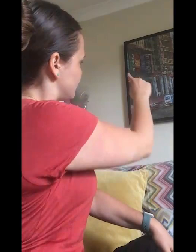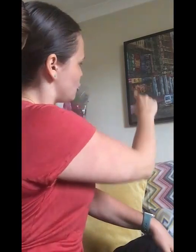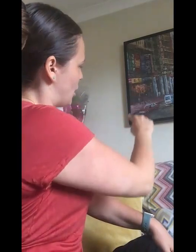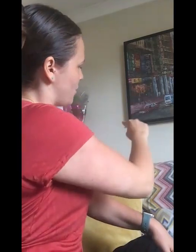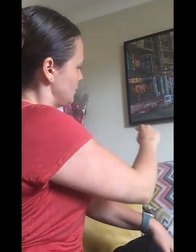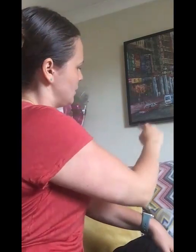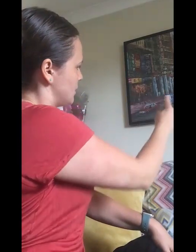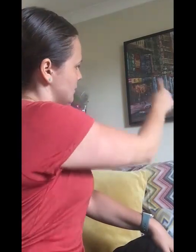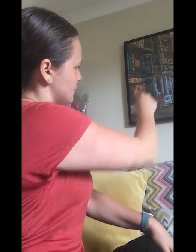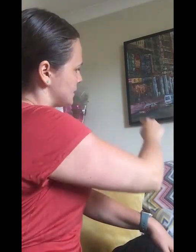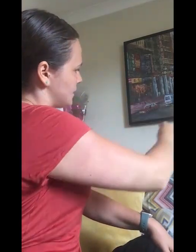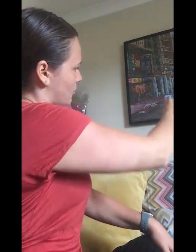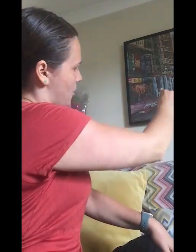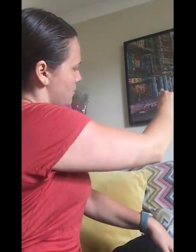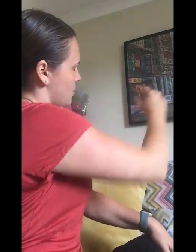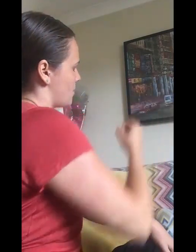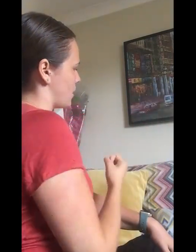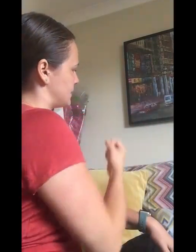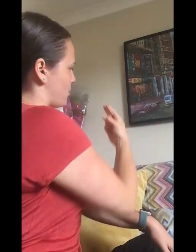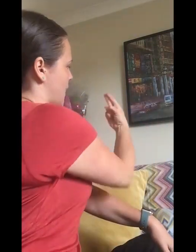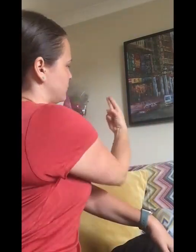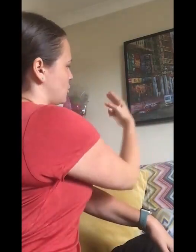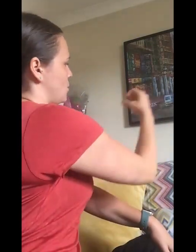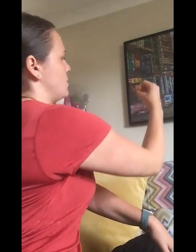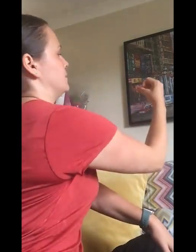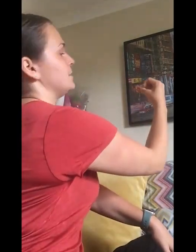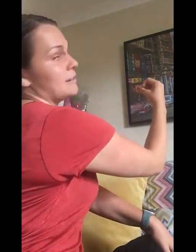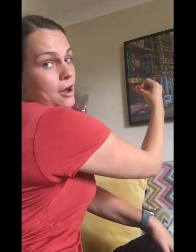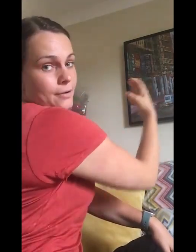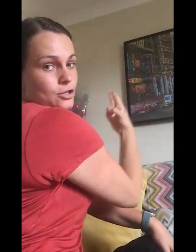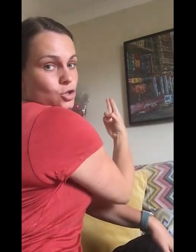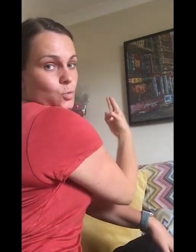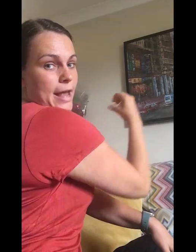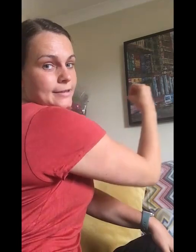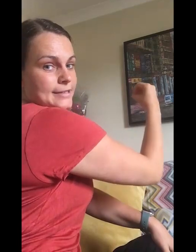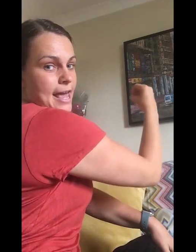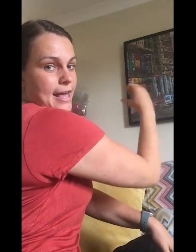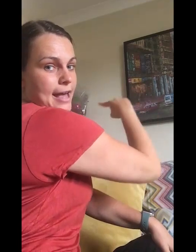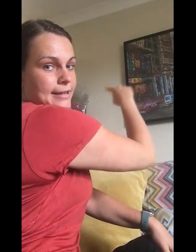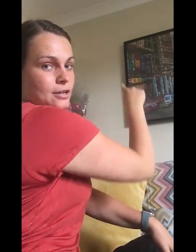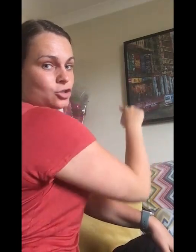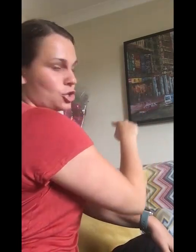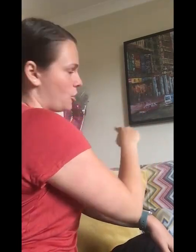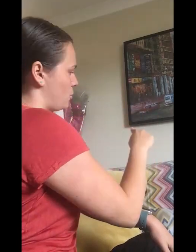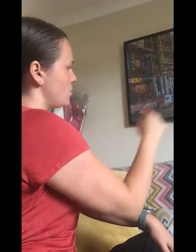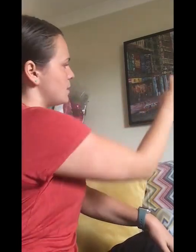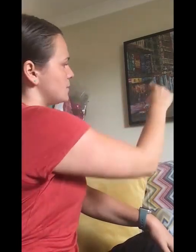2, 0, but instead we can have 2, 0, 20, okay? So 2,